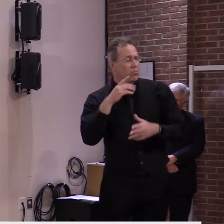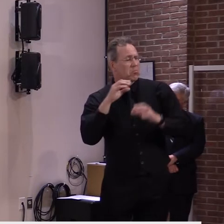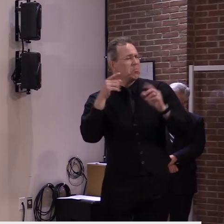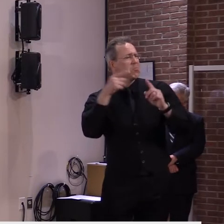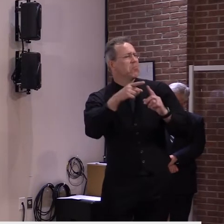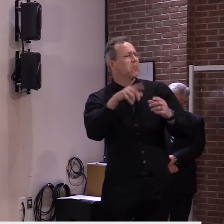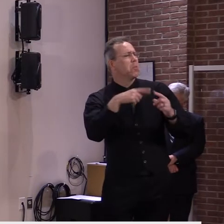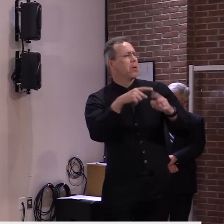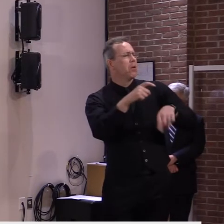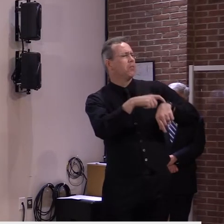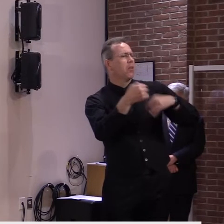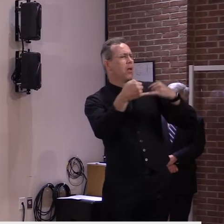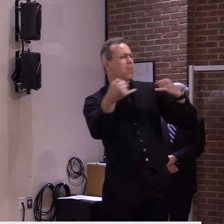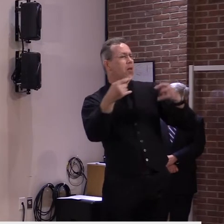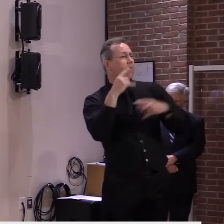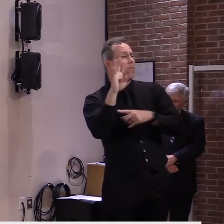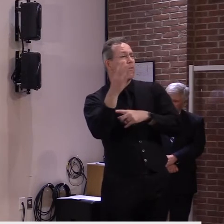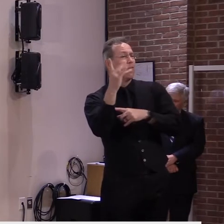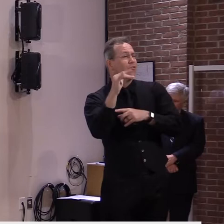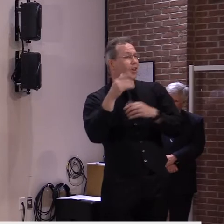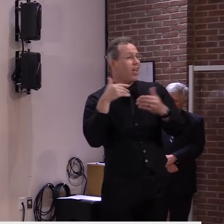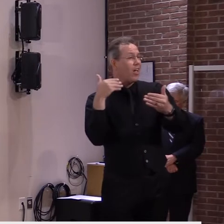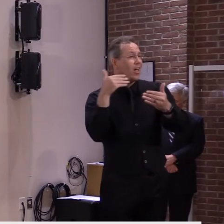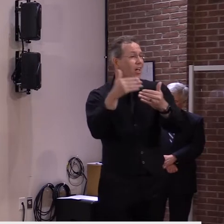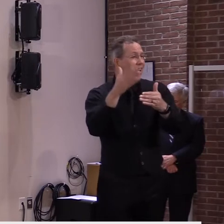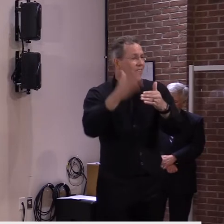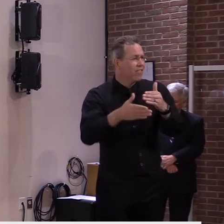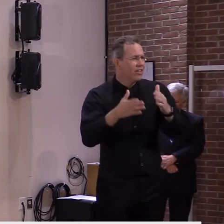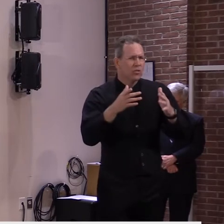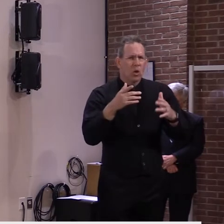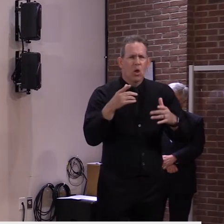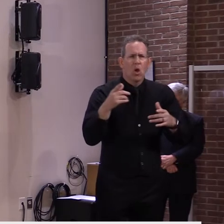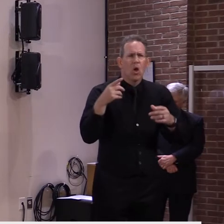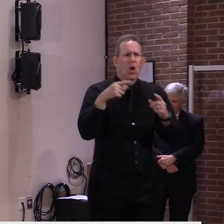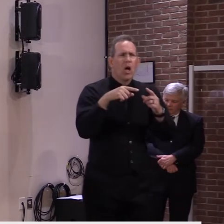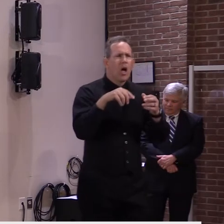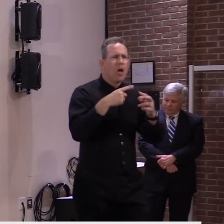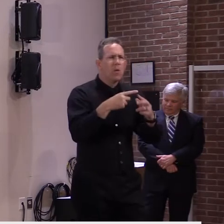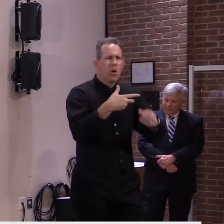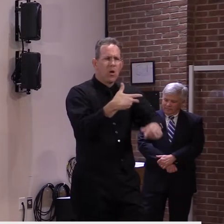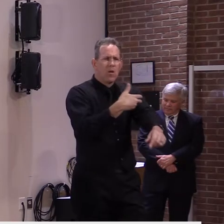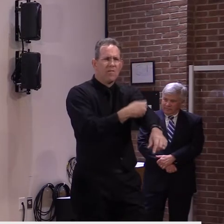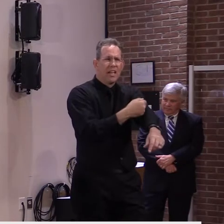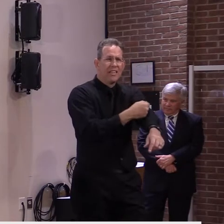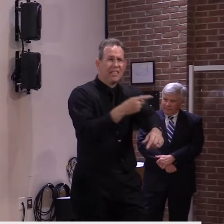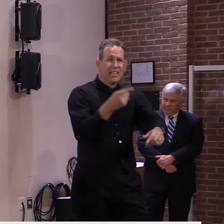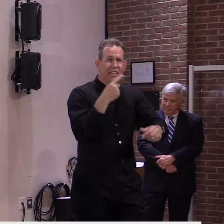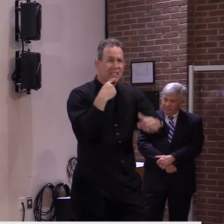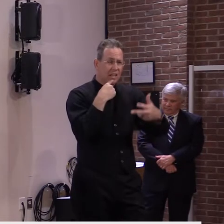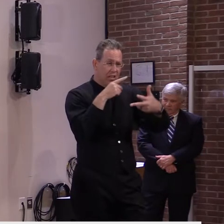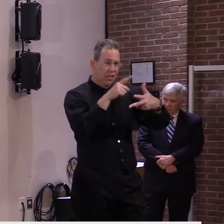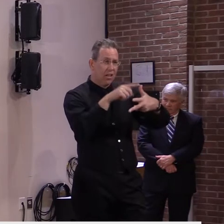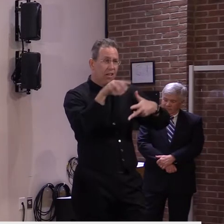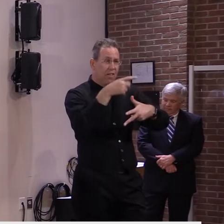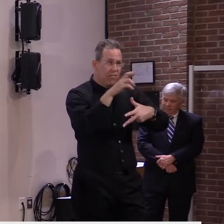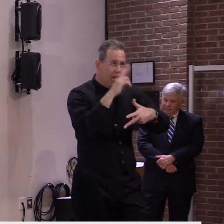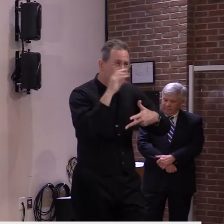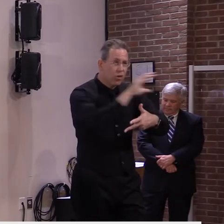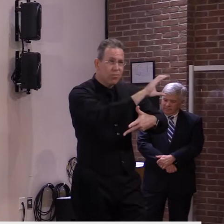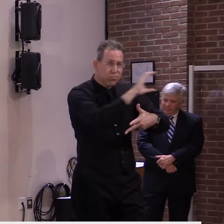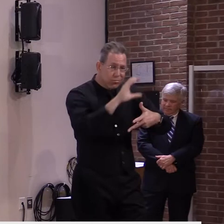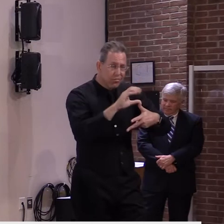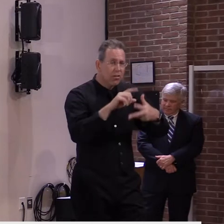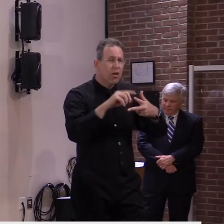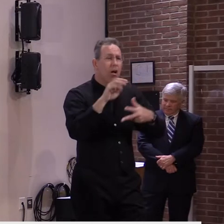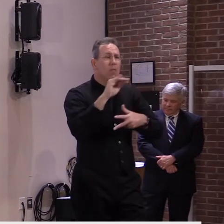last-ditch effort to increase that percentage of fully vaccinated by July 4th. I was going to ask, you know, what